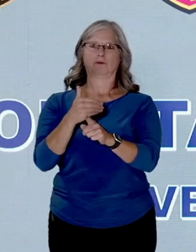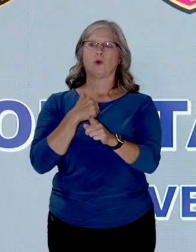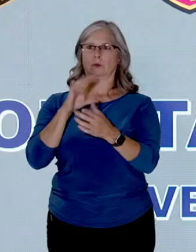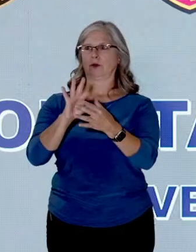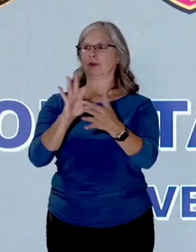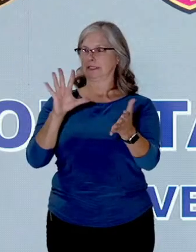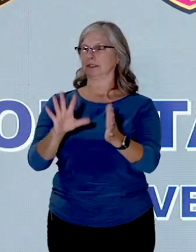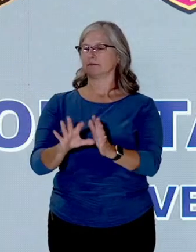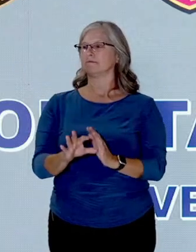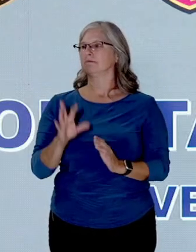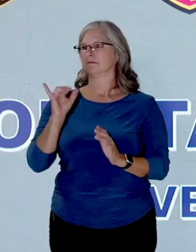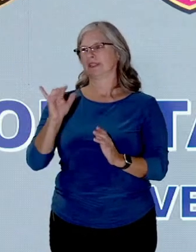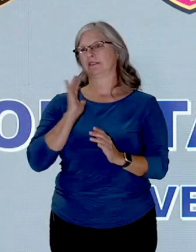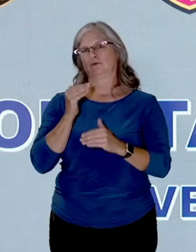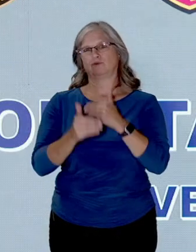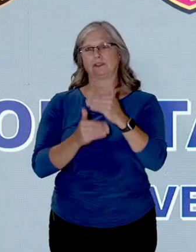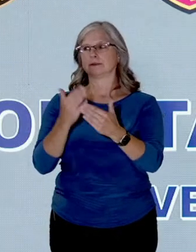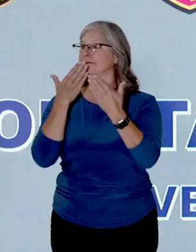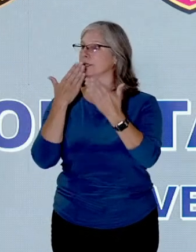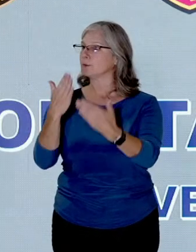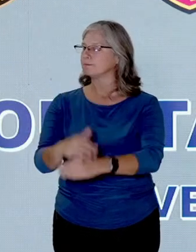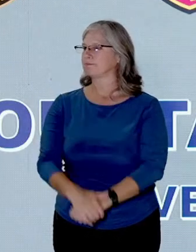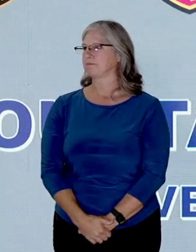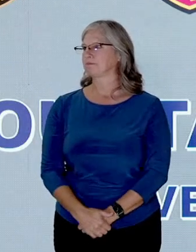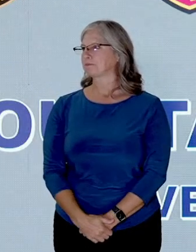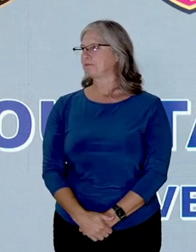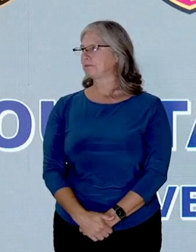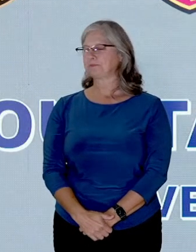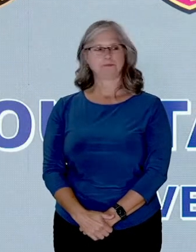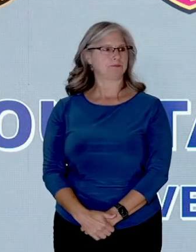release. And that is our process. Thank you.